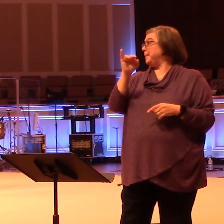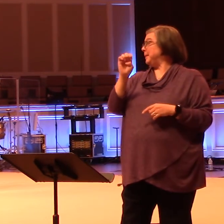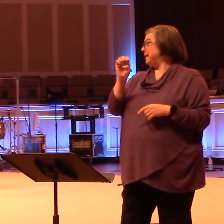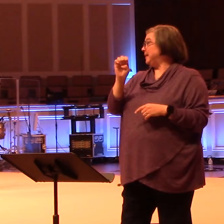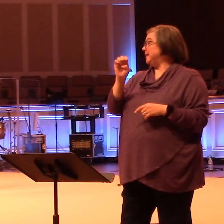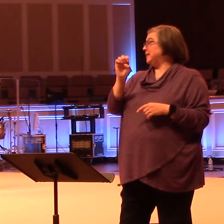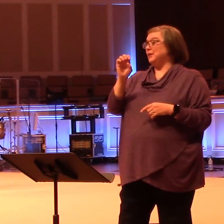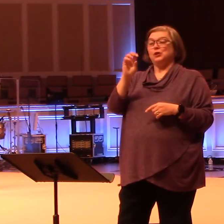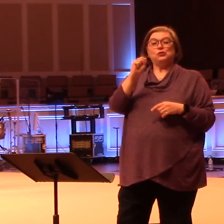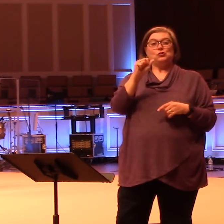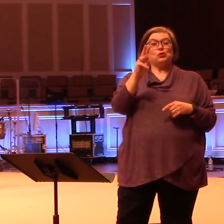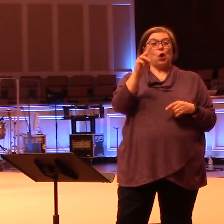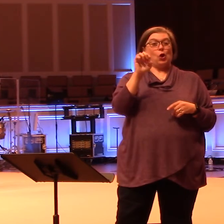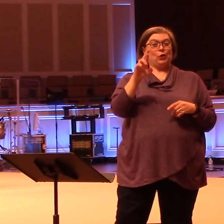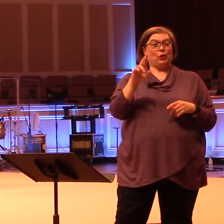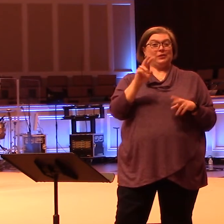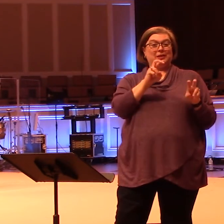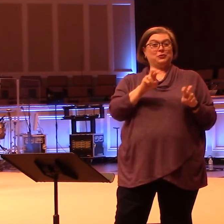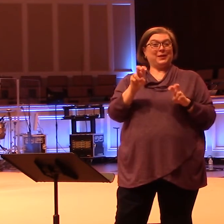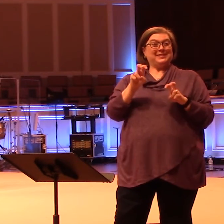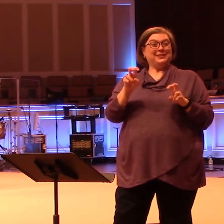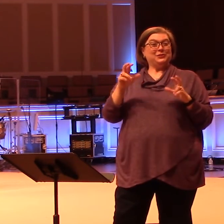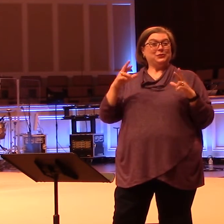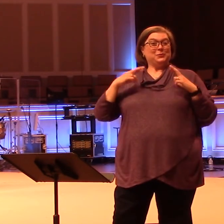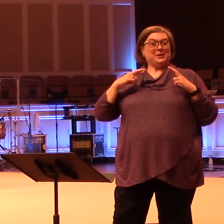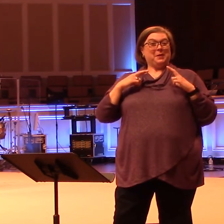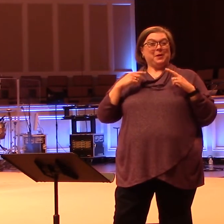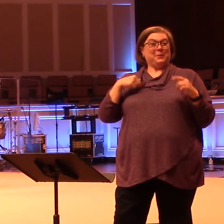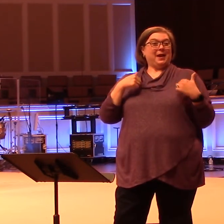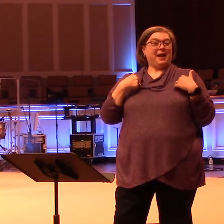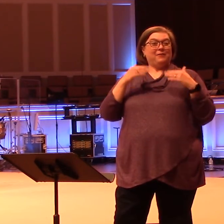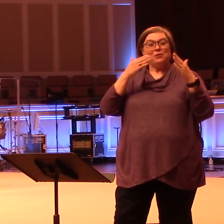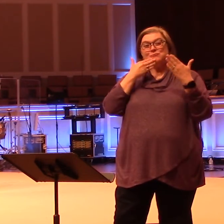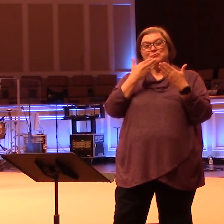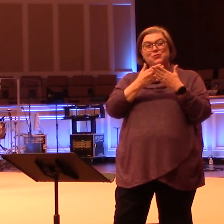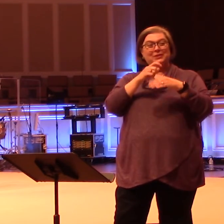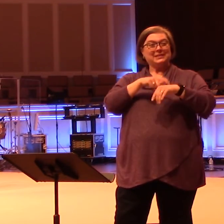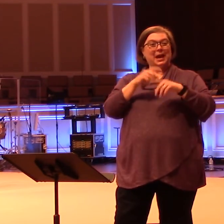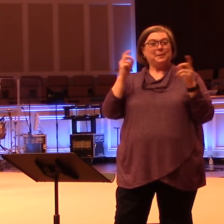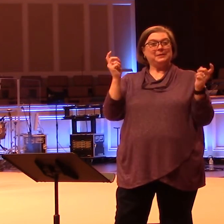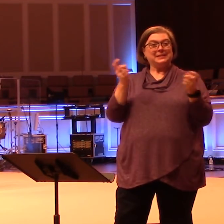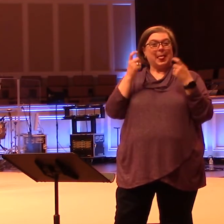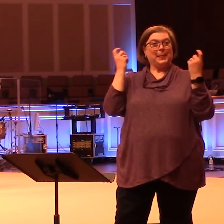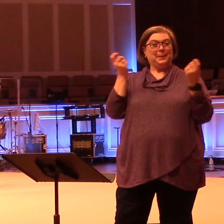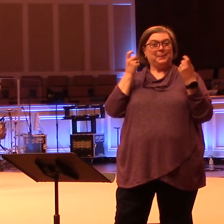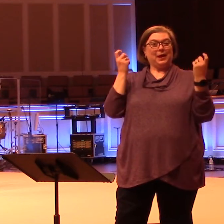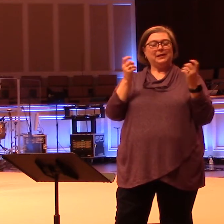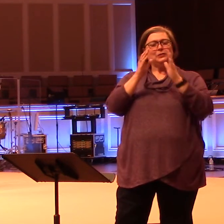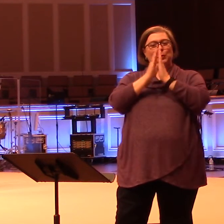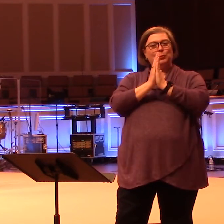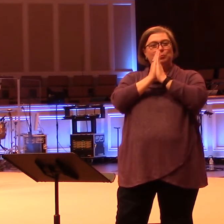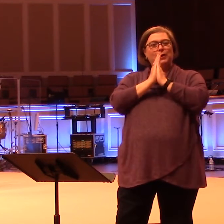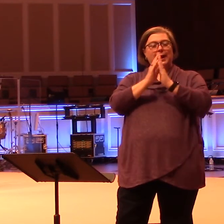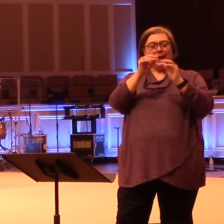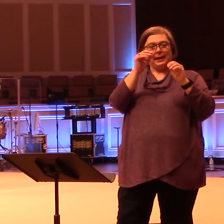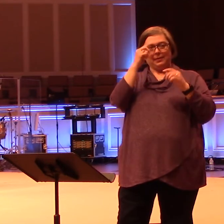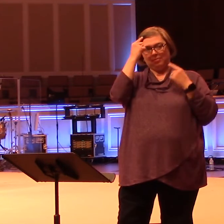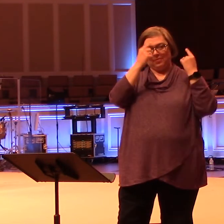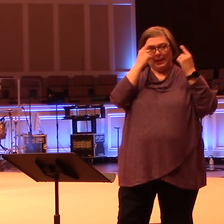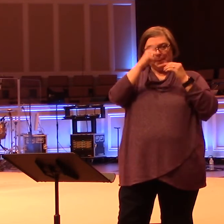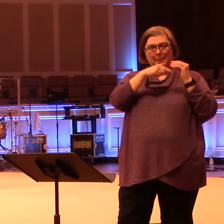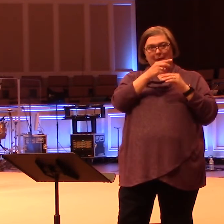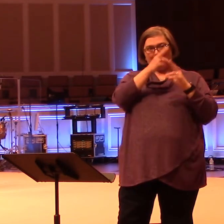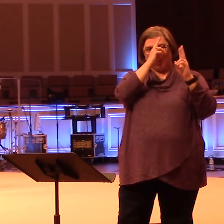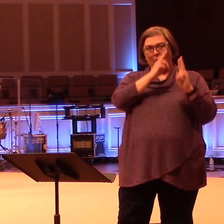making that transition to retirement, and so we're going to have a great time of celebration next week, and want you to be praying and thinking about that. We're going to be honoring